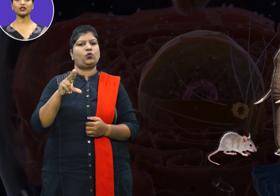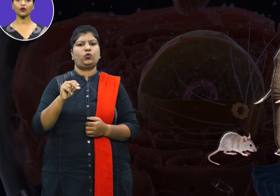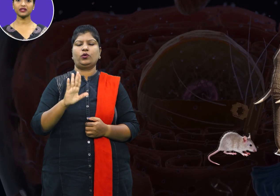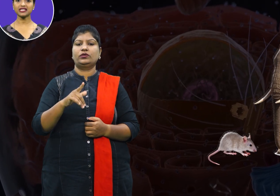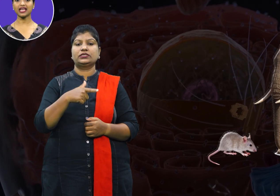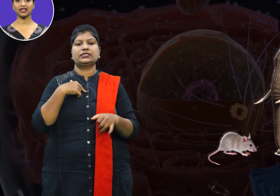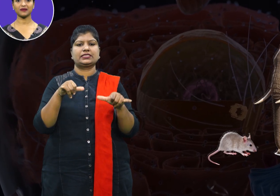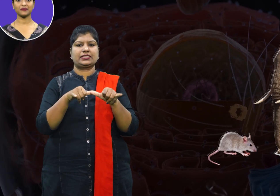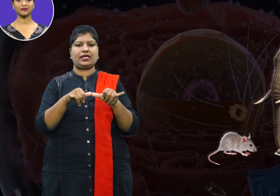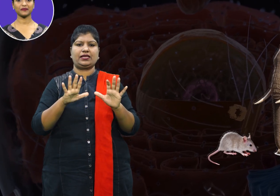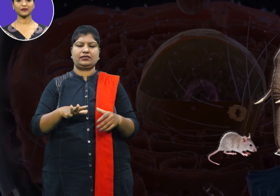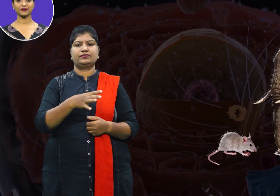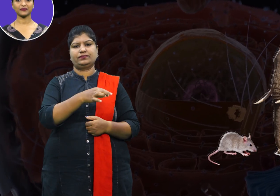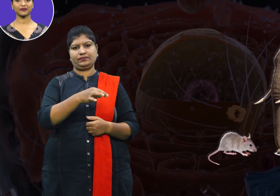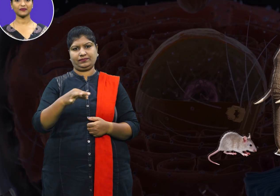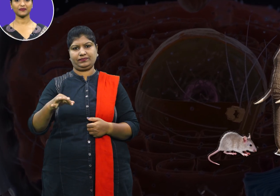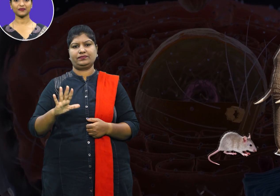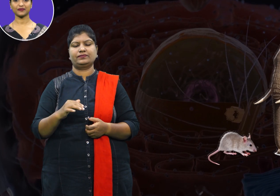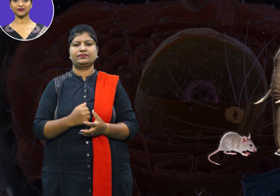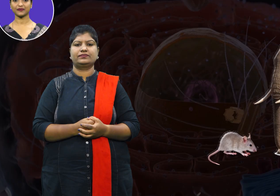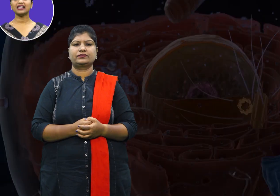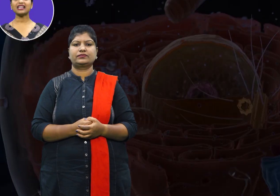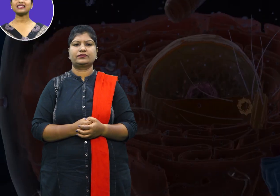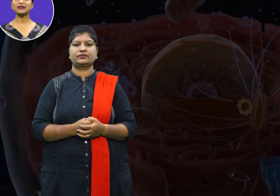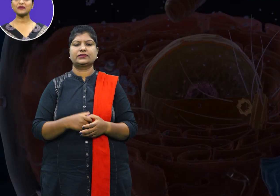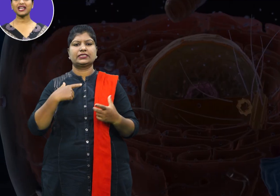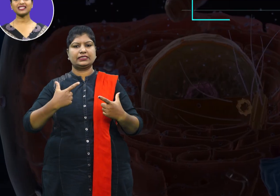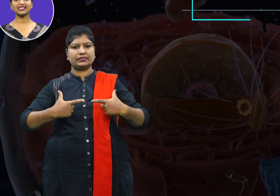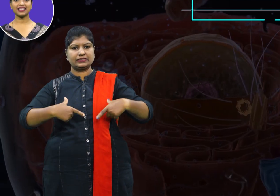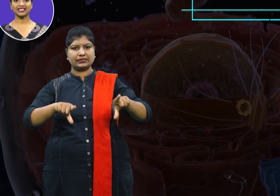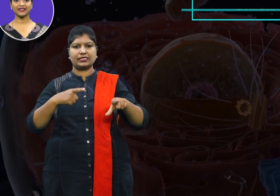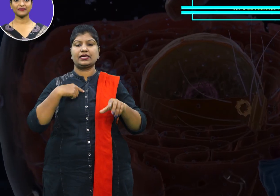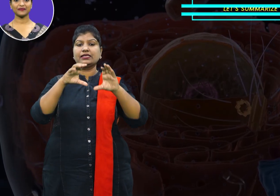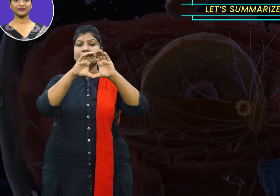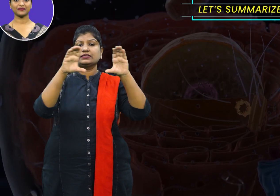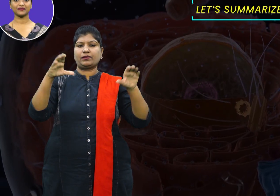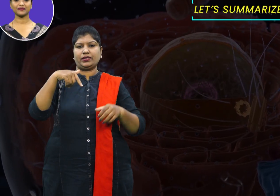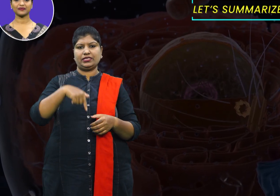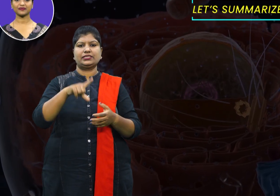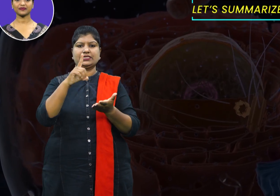size of the cell. Let's summarize the lesson.